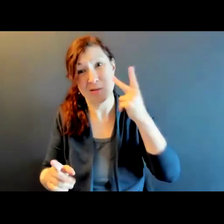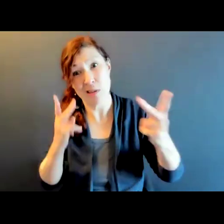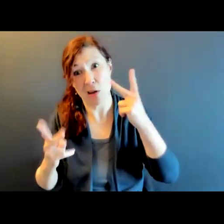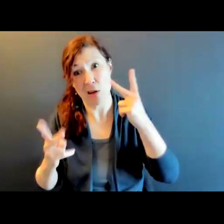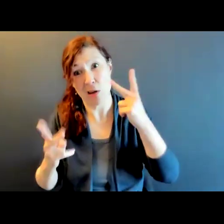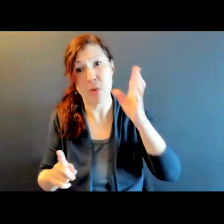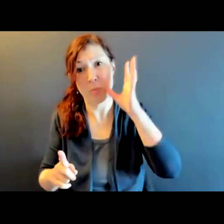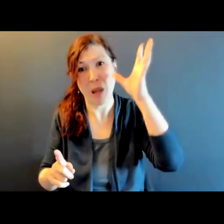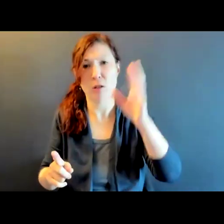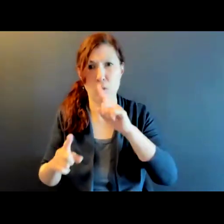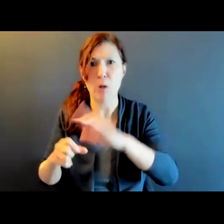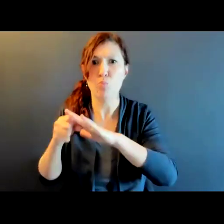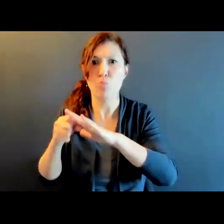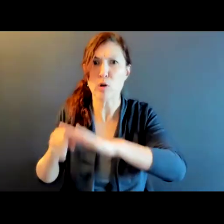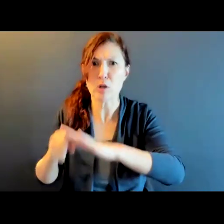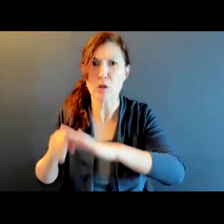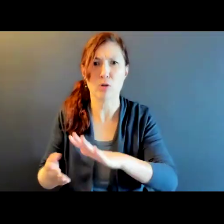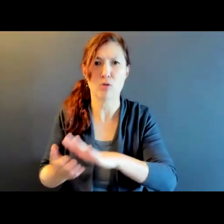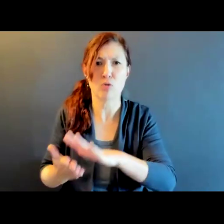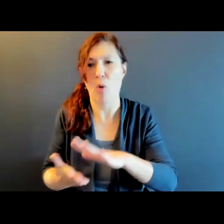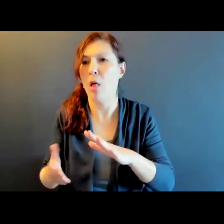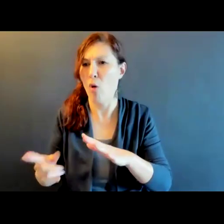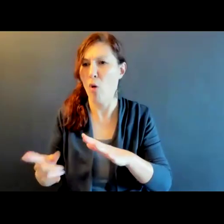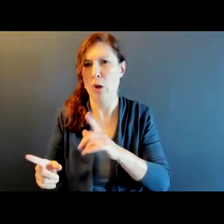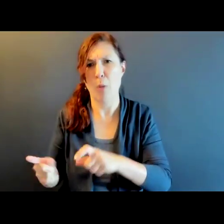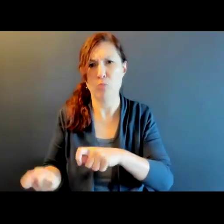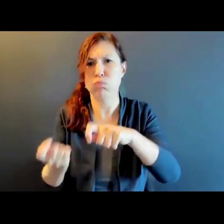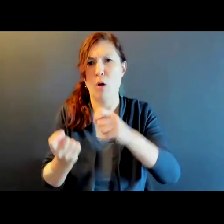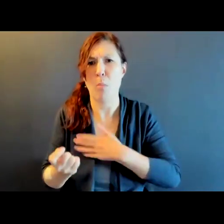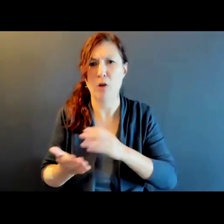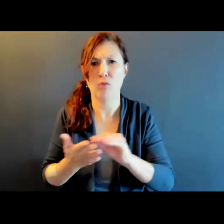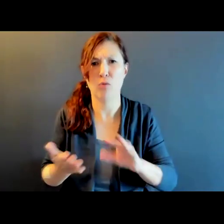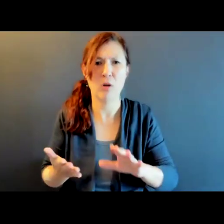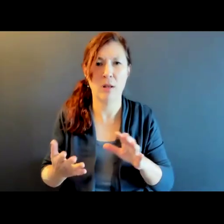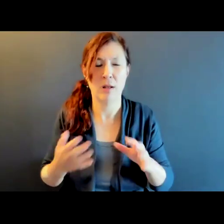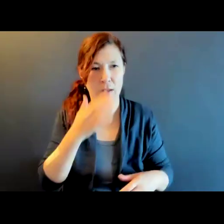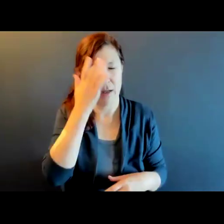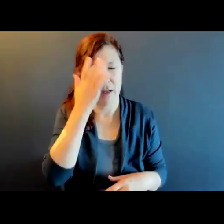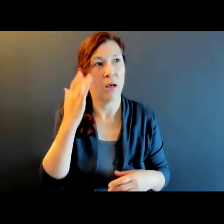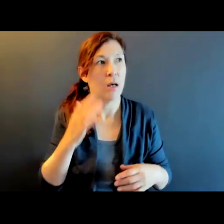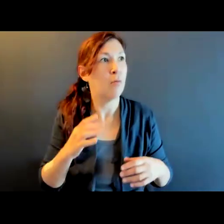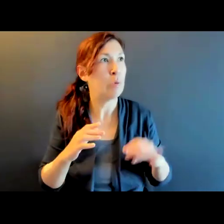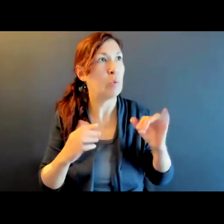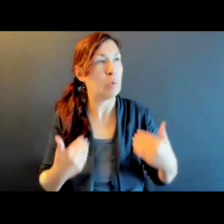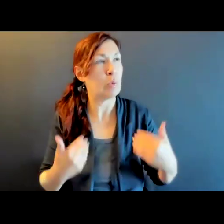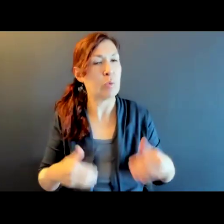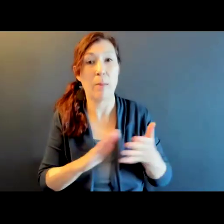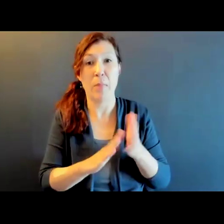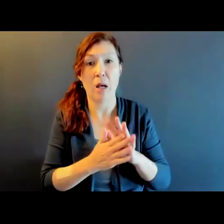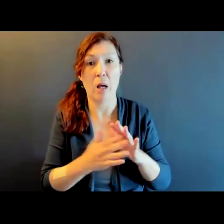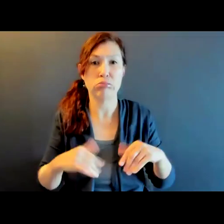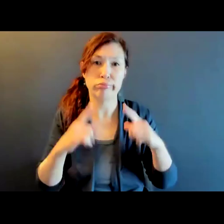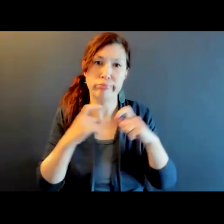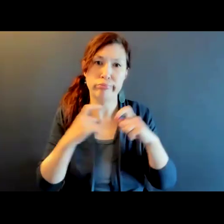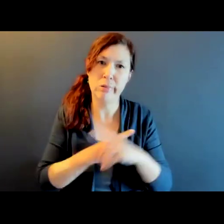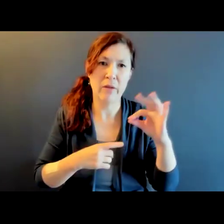into to murky waters if you start thinking in those terms.